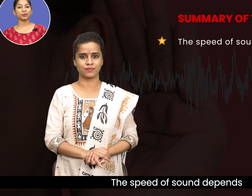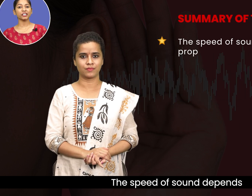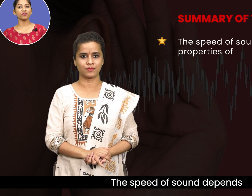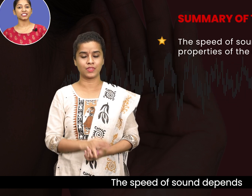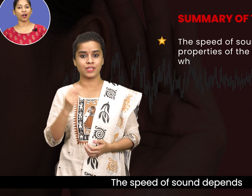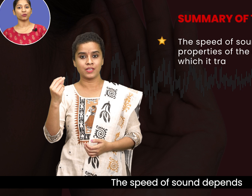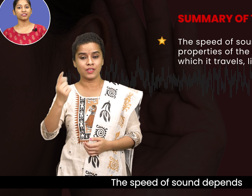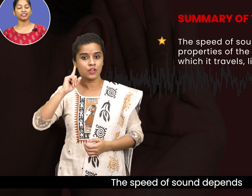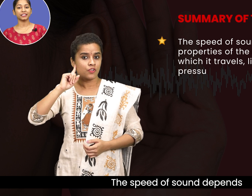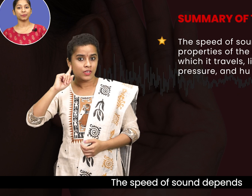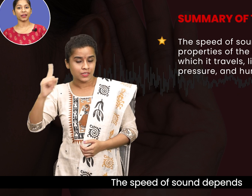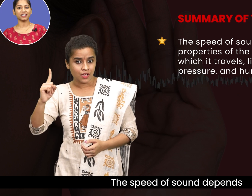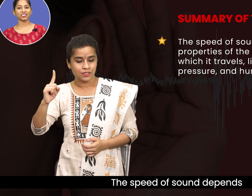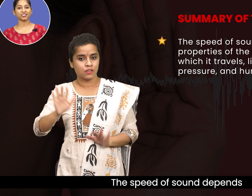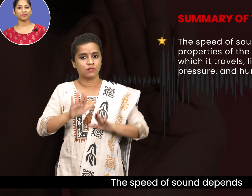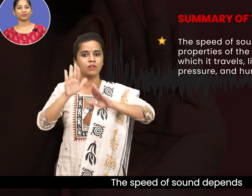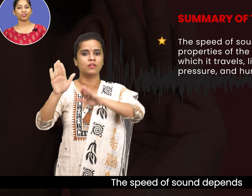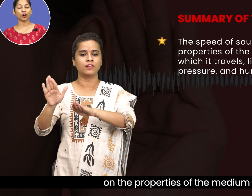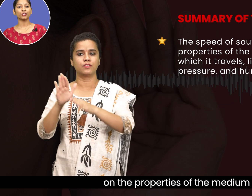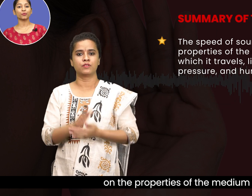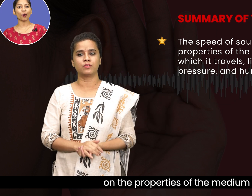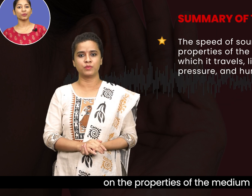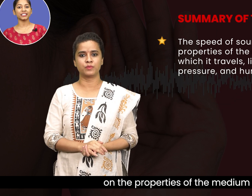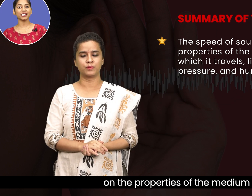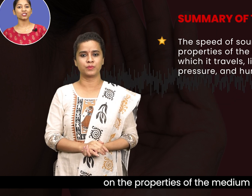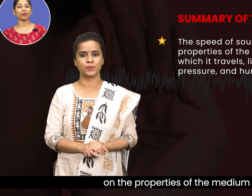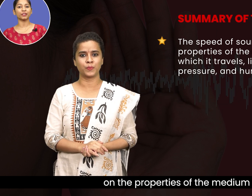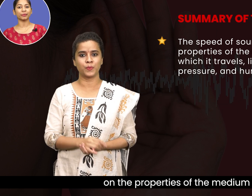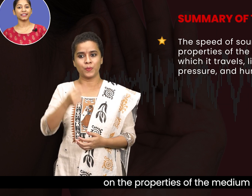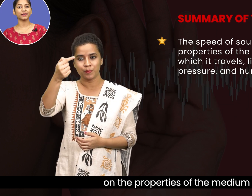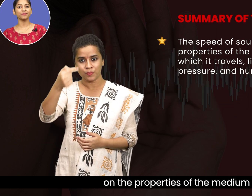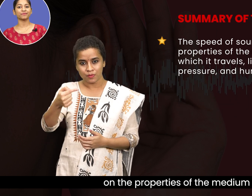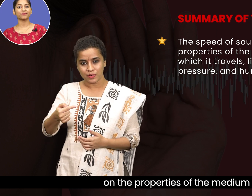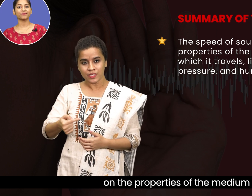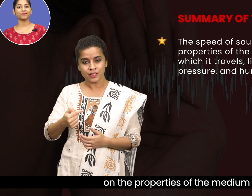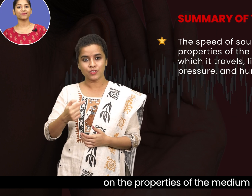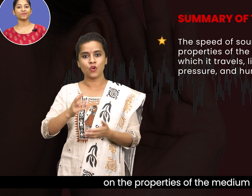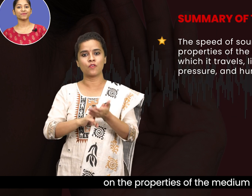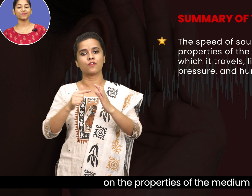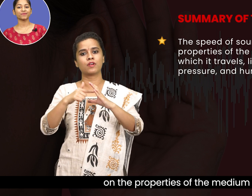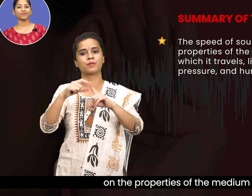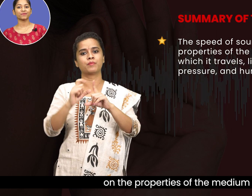The speed of sound depends on the properties of the medium